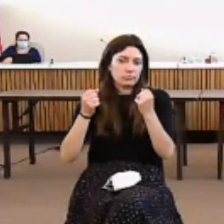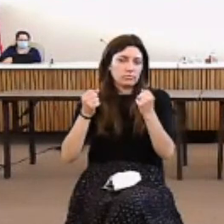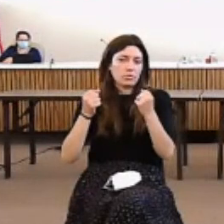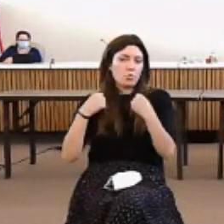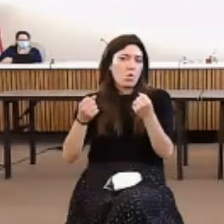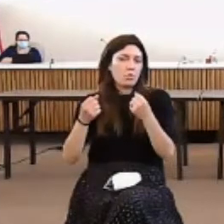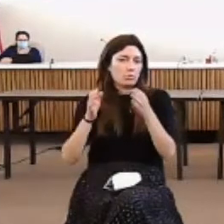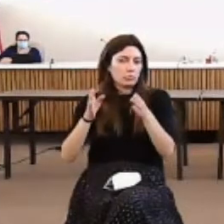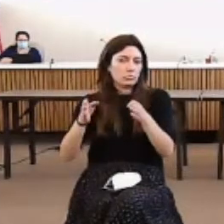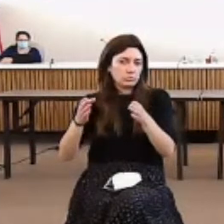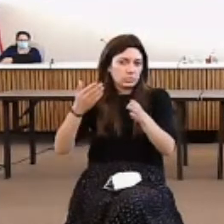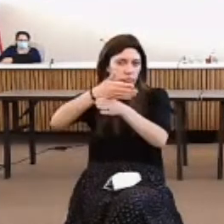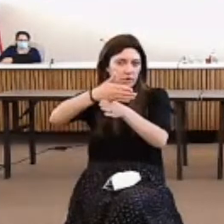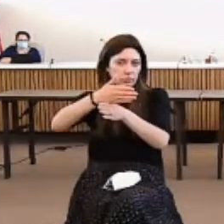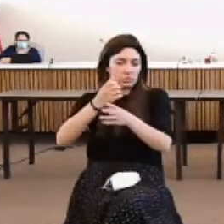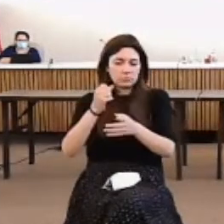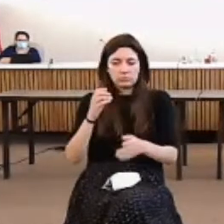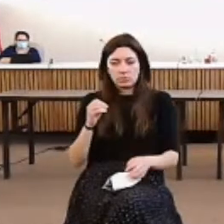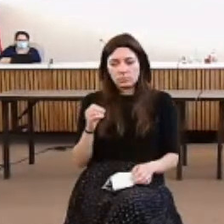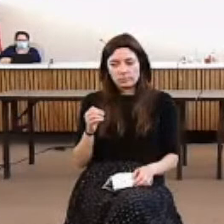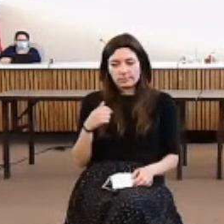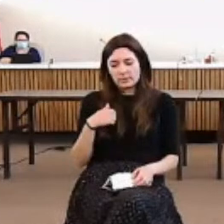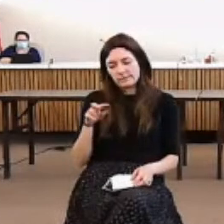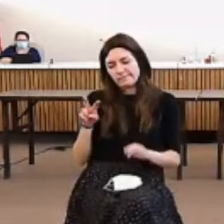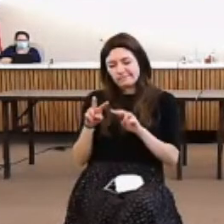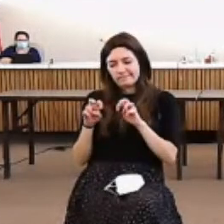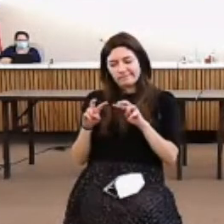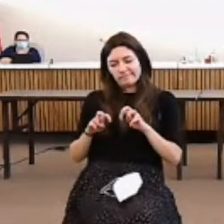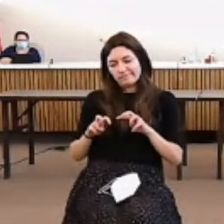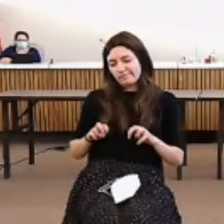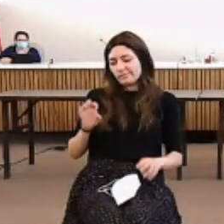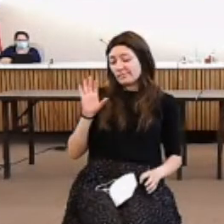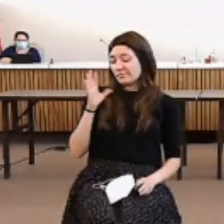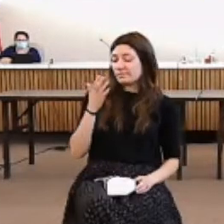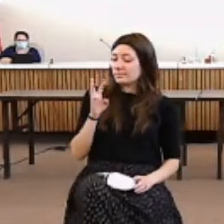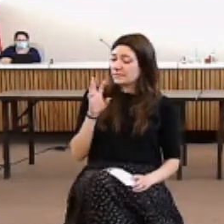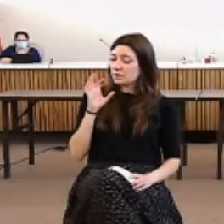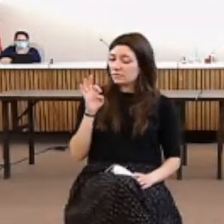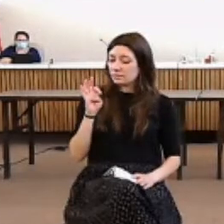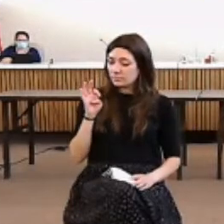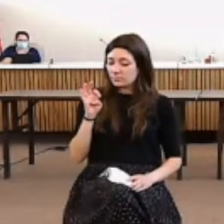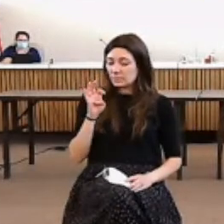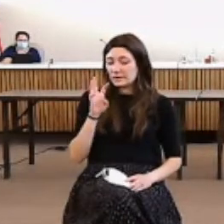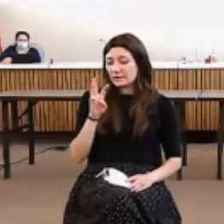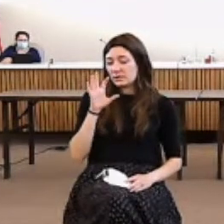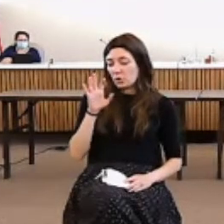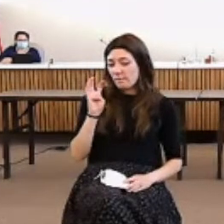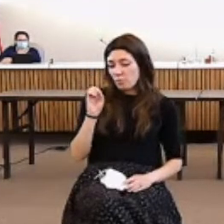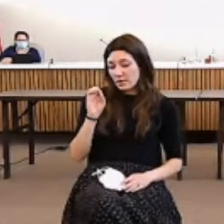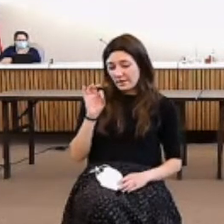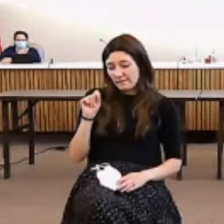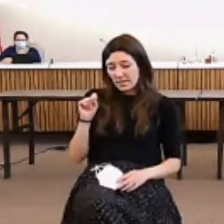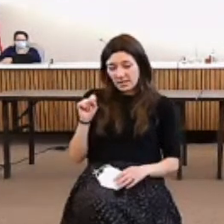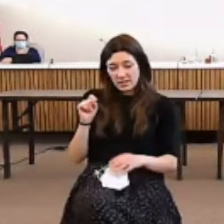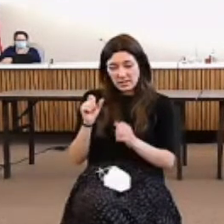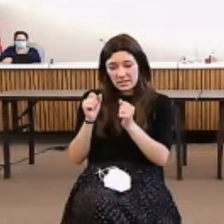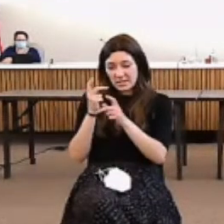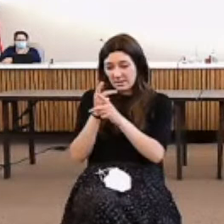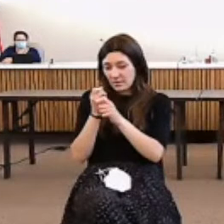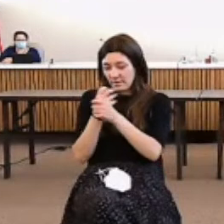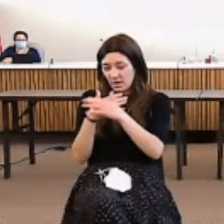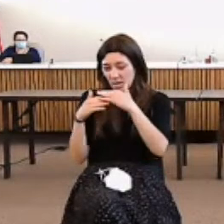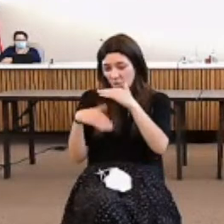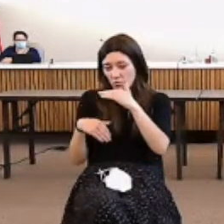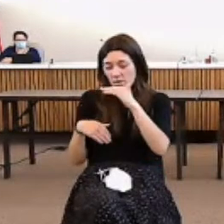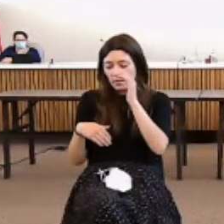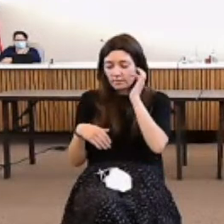in looking at that and doing that initial analysis, it looks like that 640 feet cap keeps everything underneath it. And the